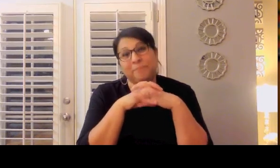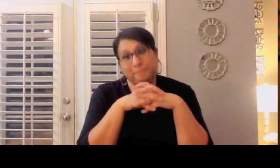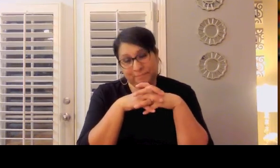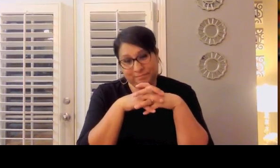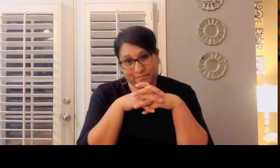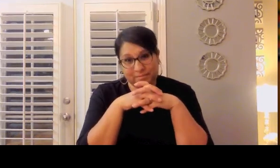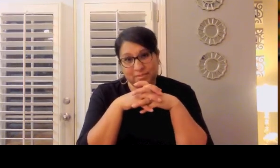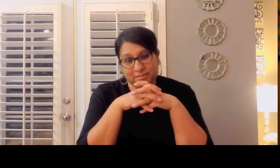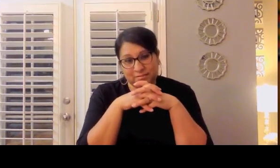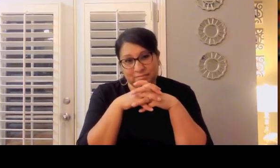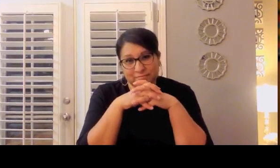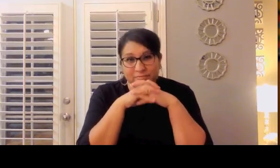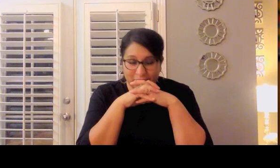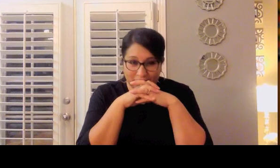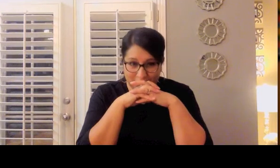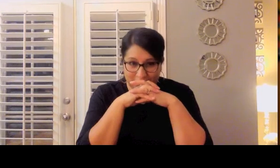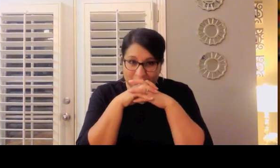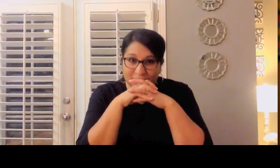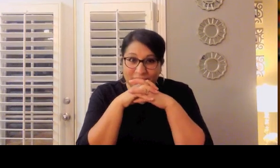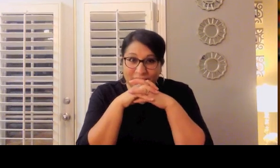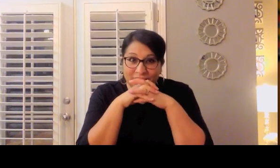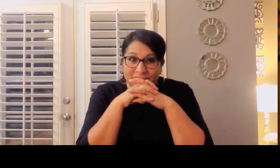know, like I've always been